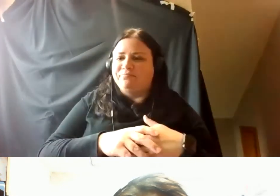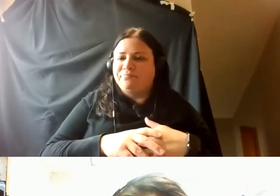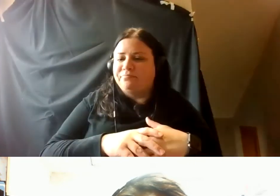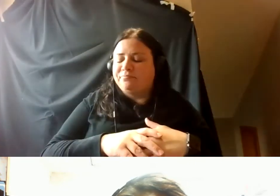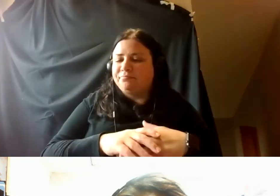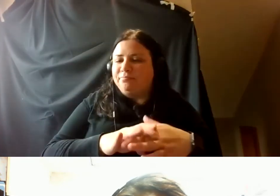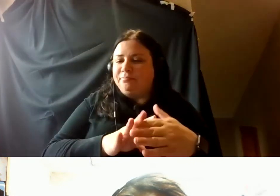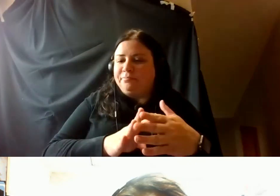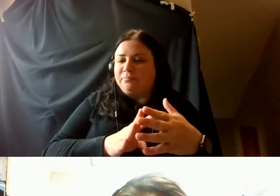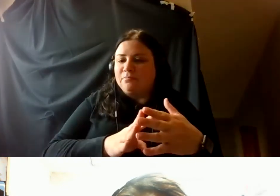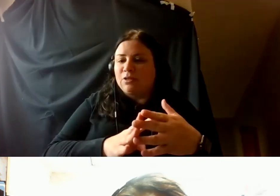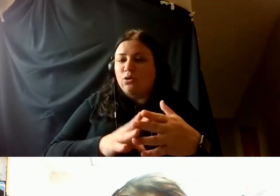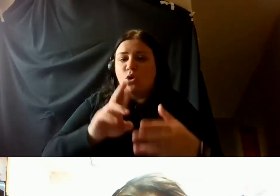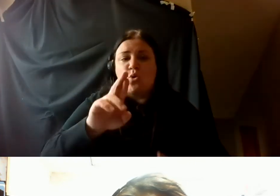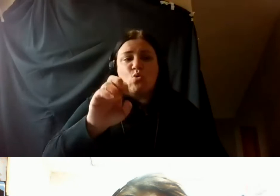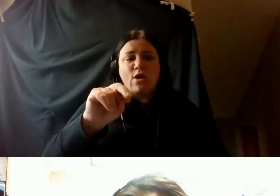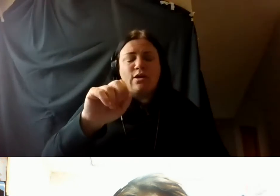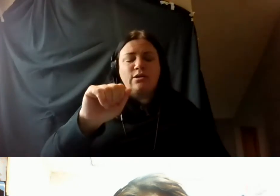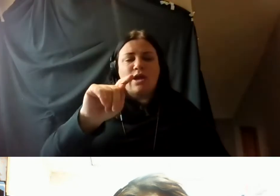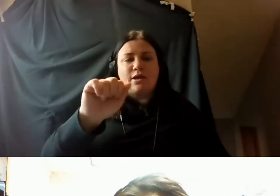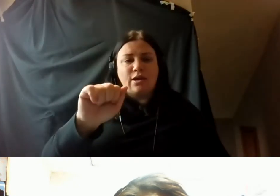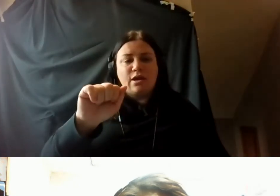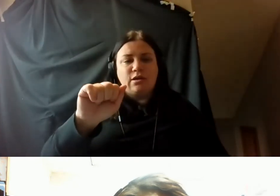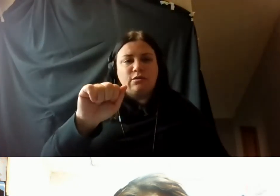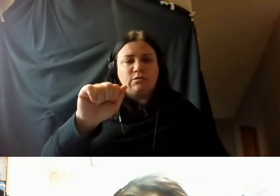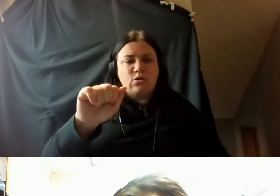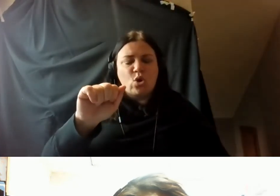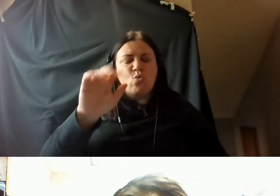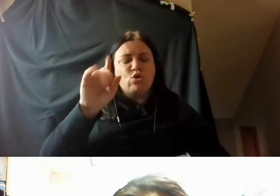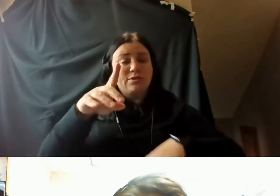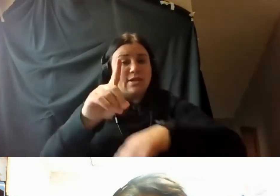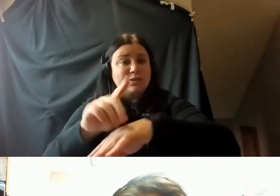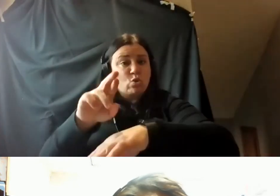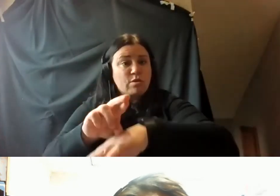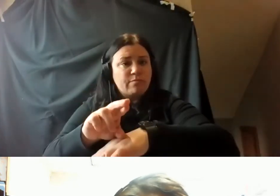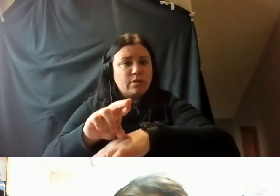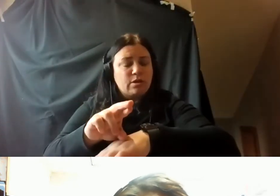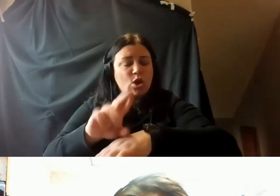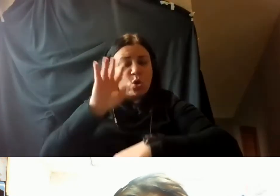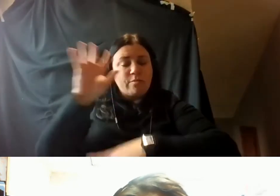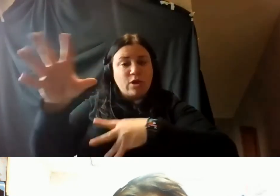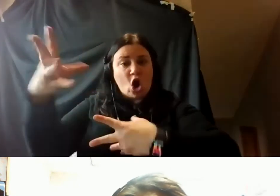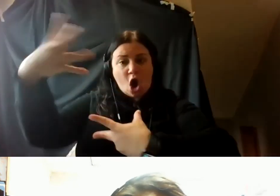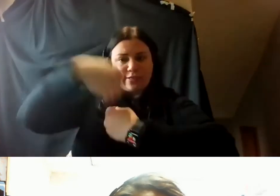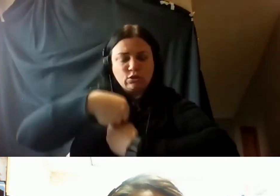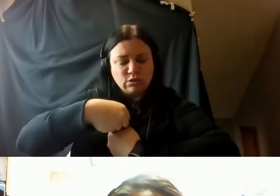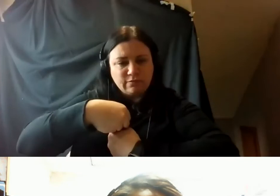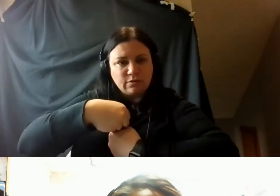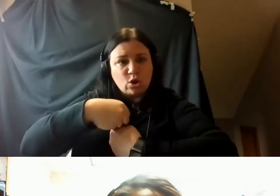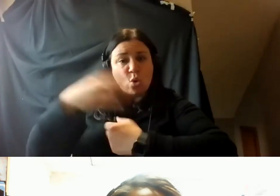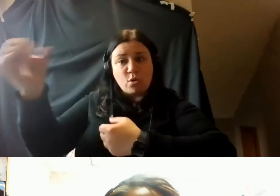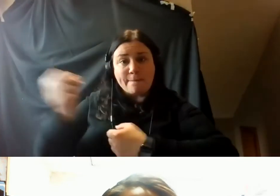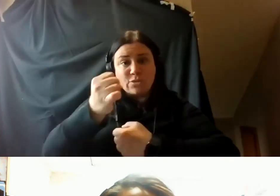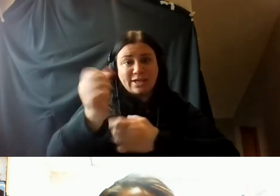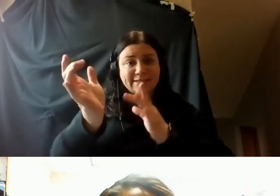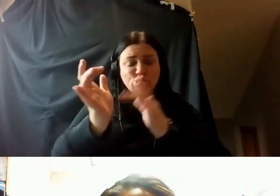So Renata, now we're going to Dominican Republic. This is going to be all inclusive that we're going. We're bringing